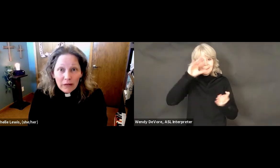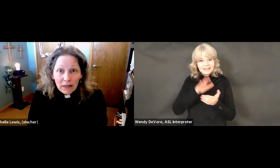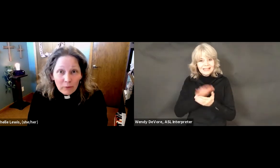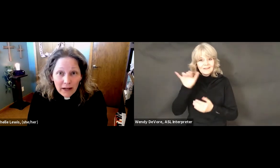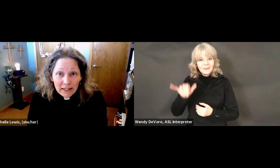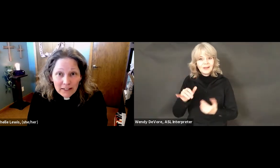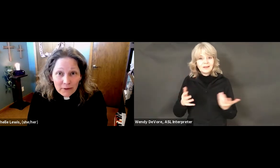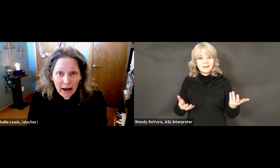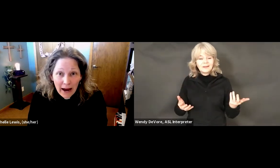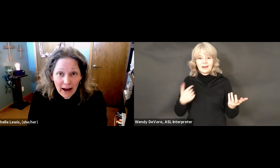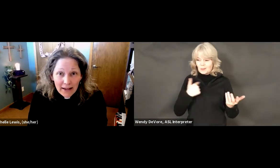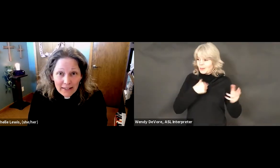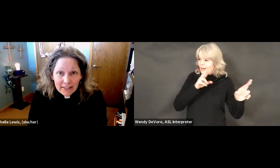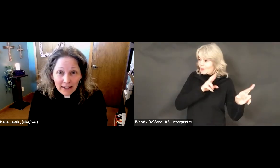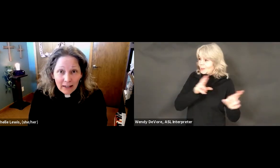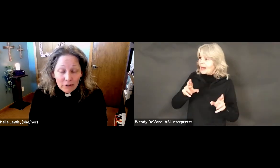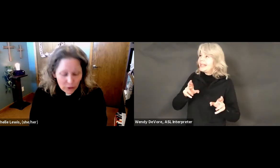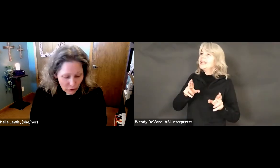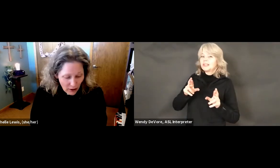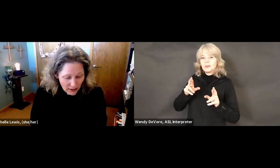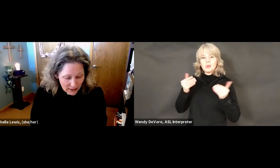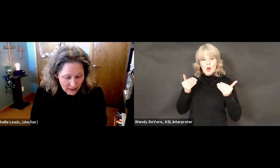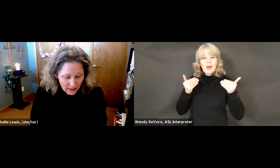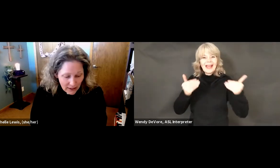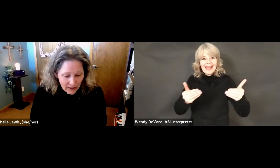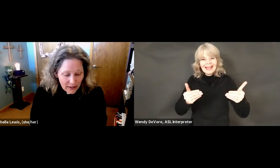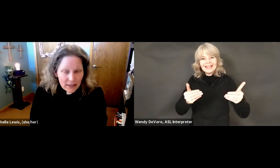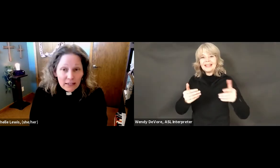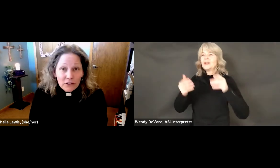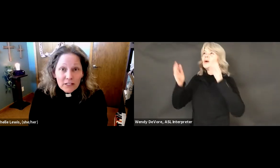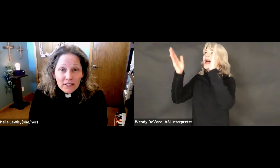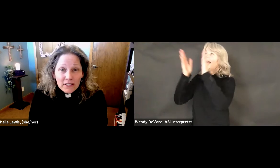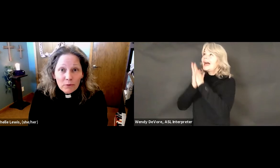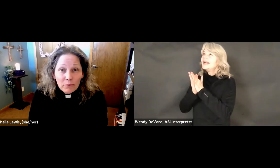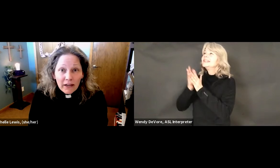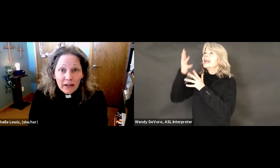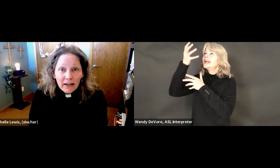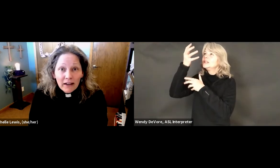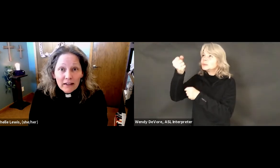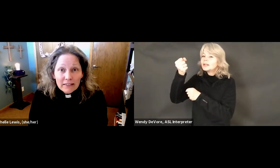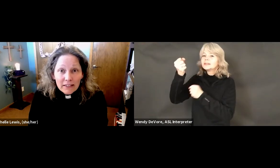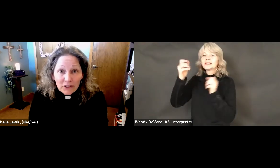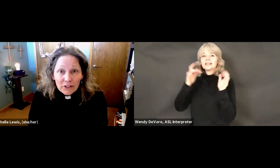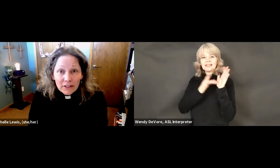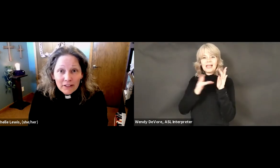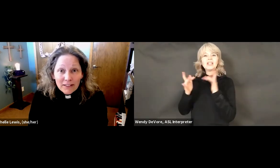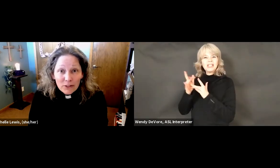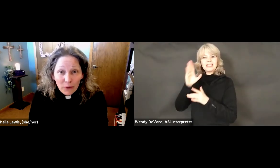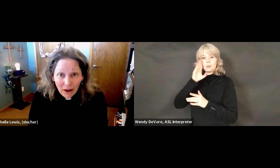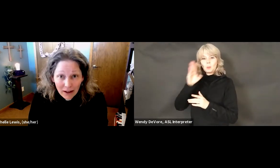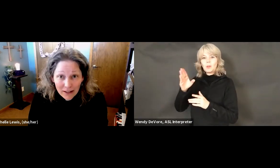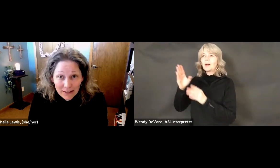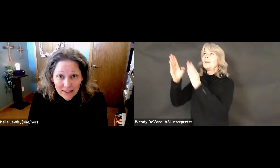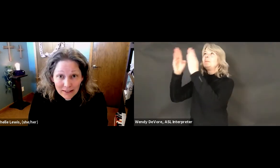Are we ready to ask and to trust that Jesus will pay attention